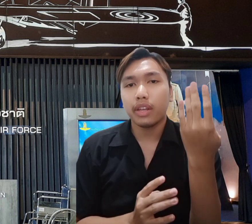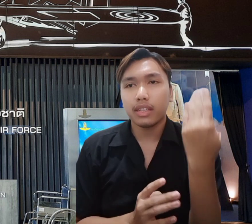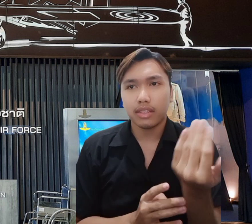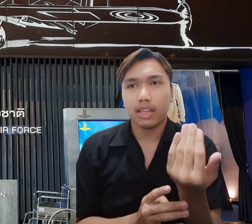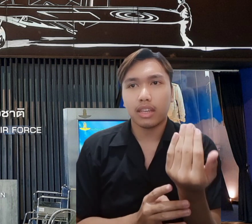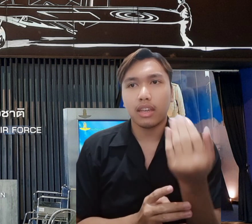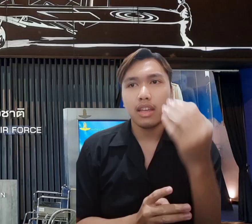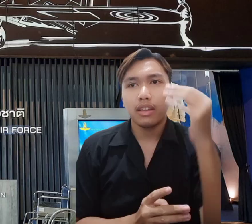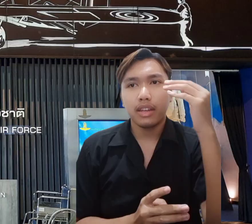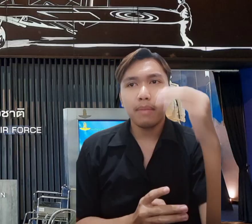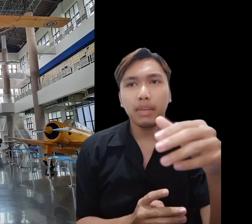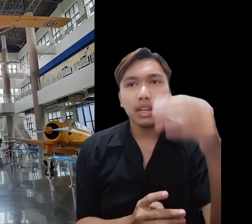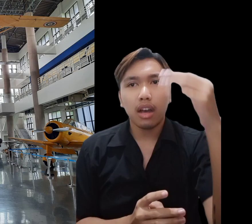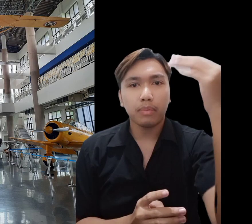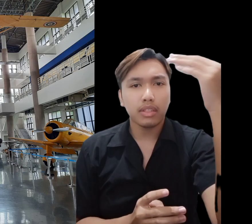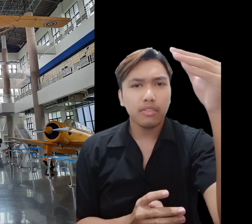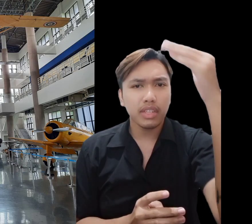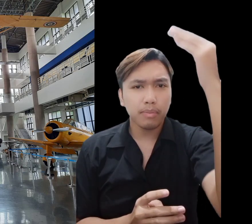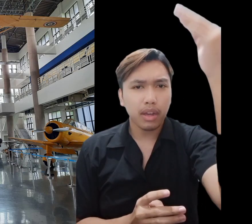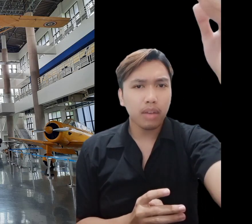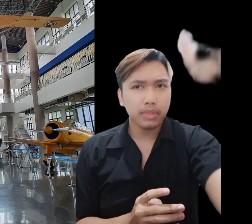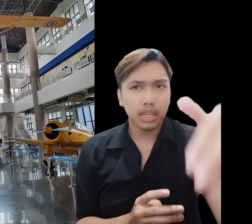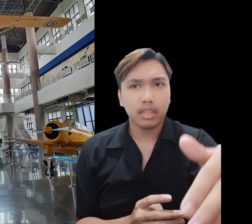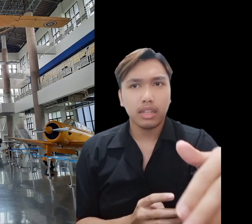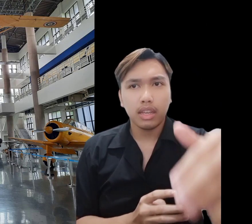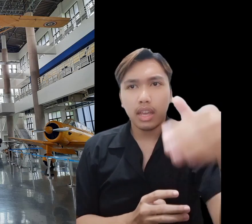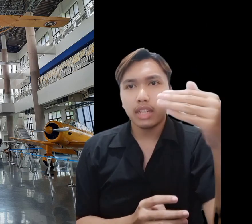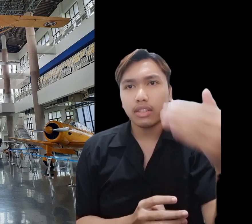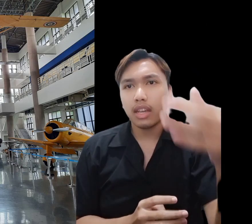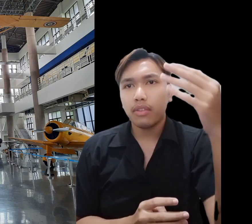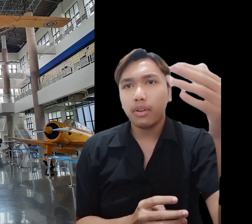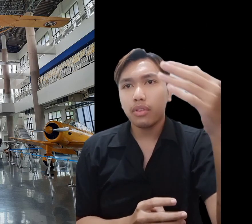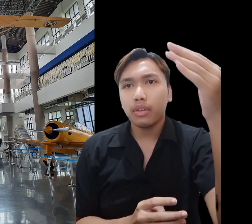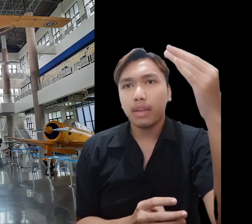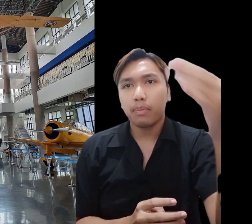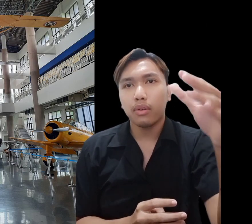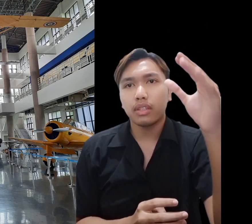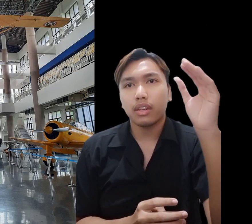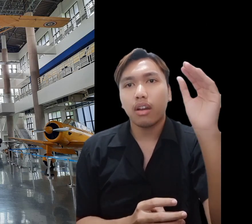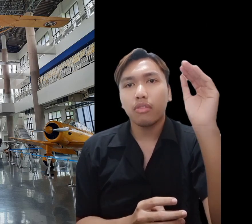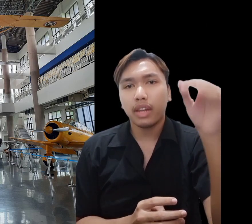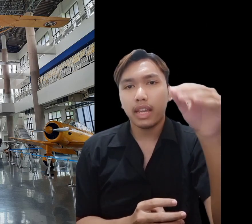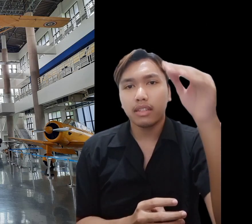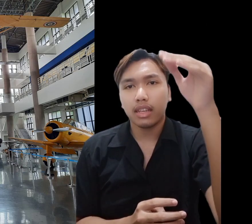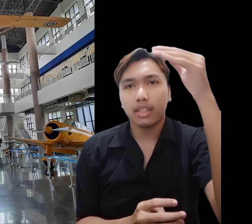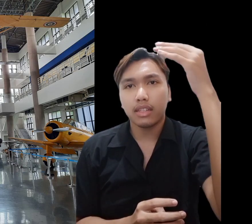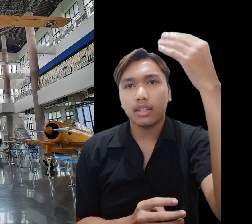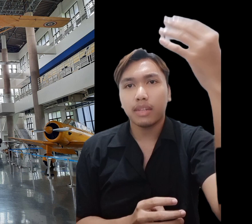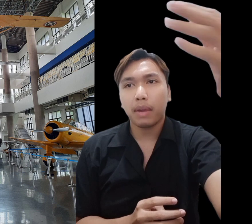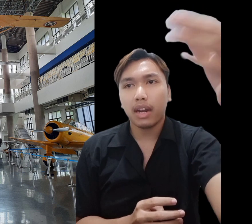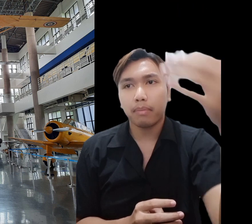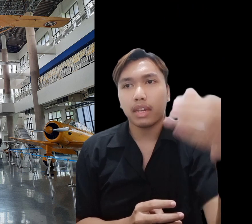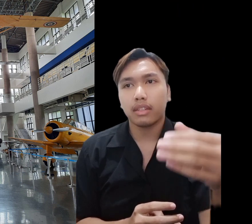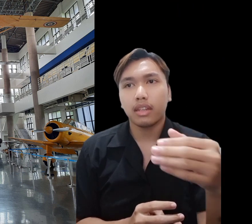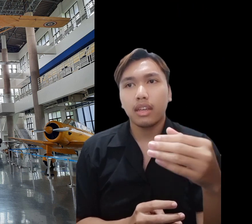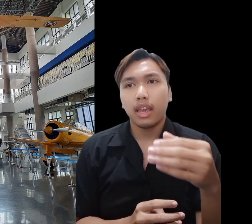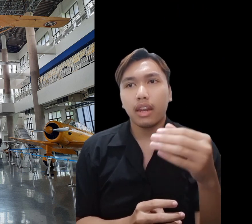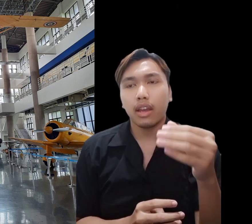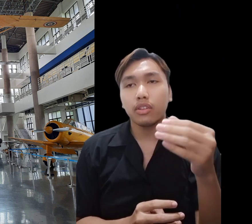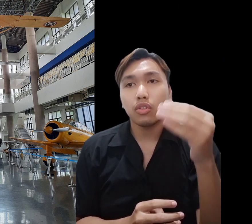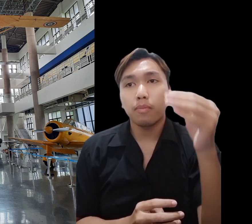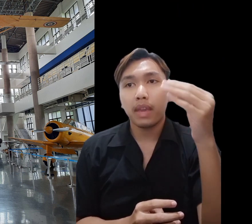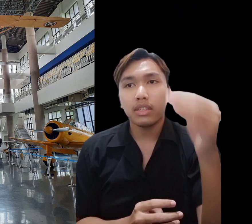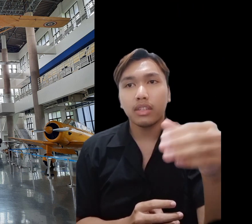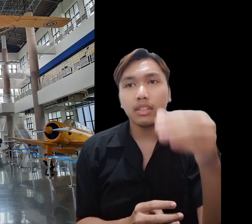the creating number of the safety object and Thai Royal Depots in all names in the department